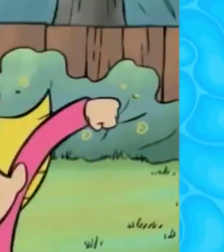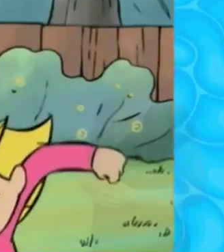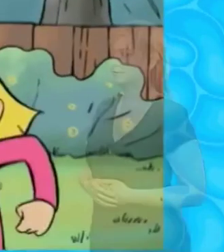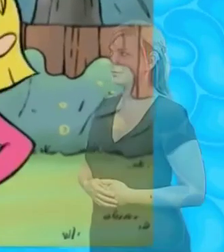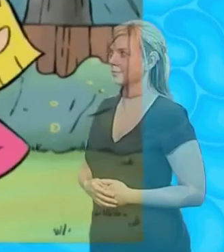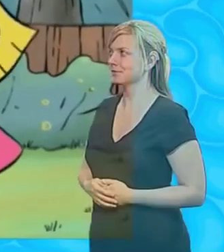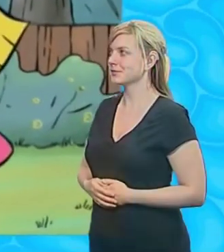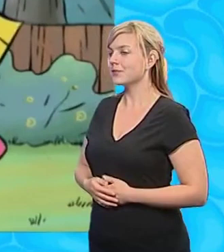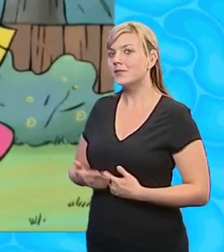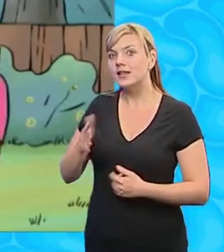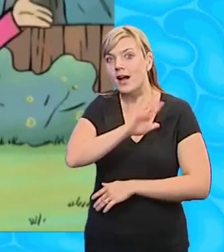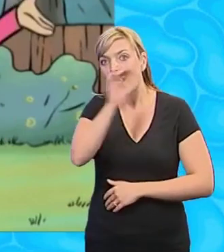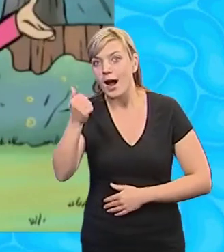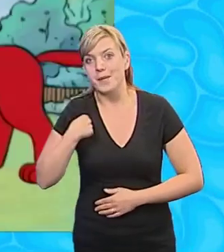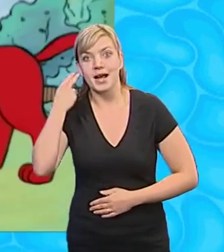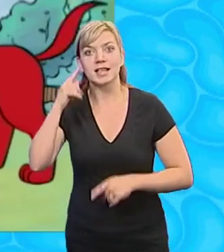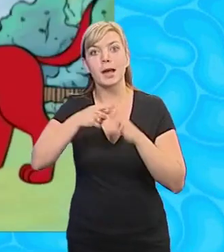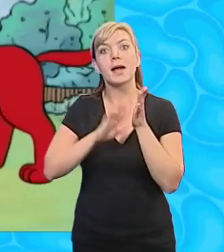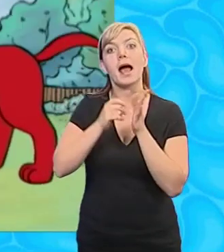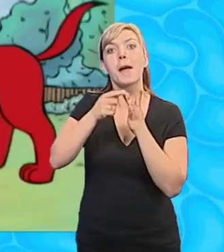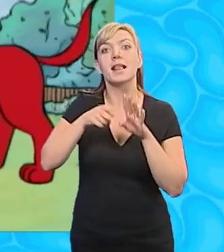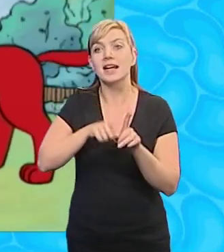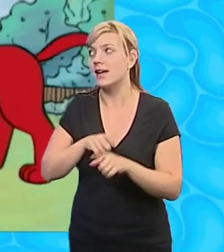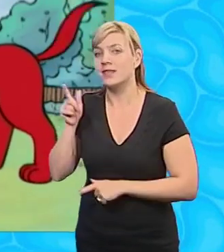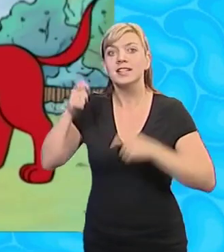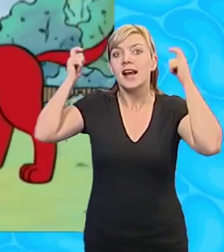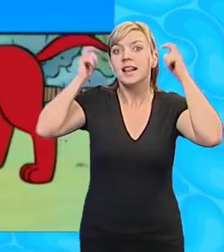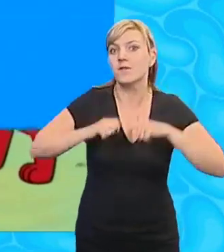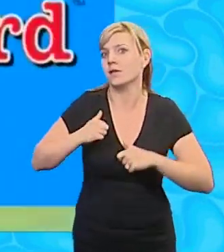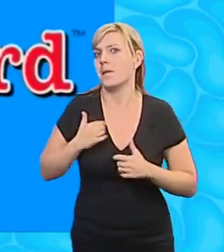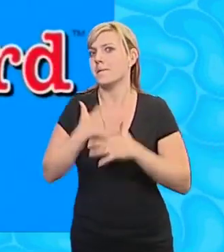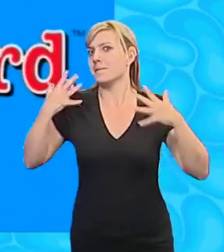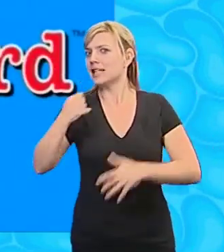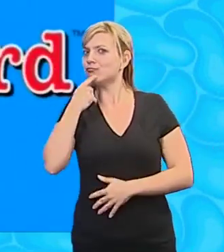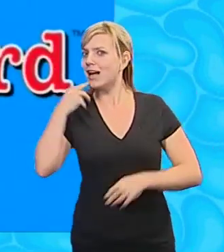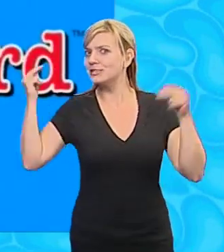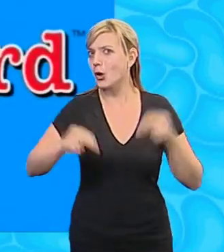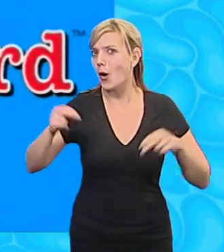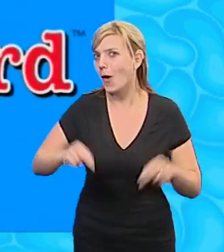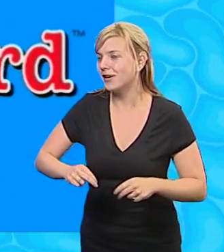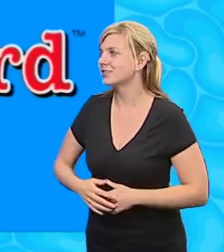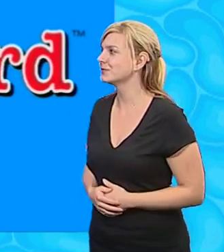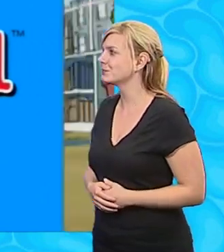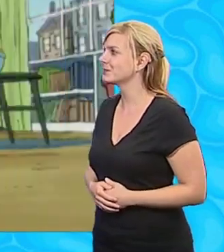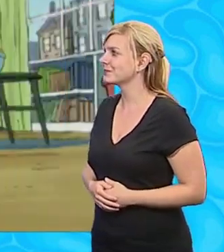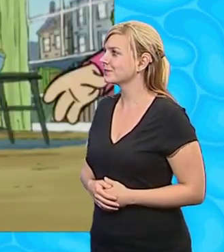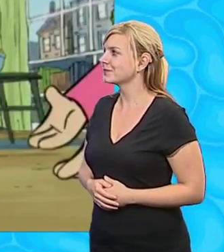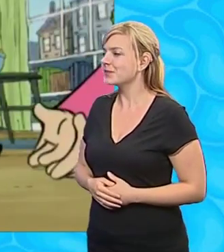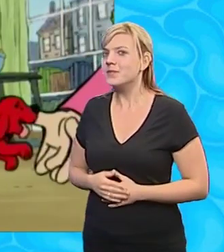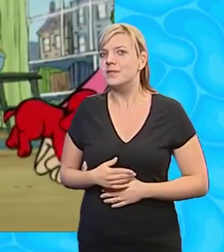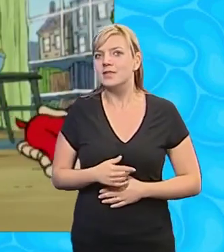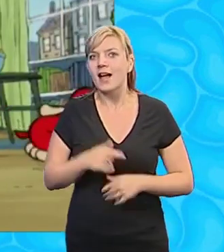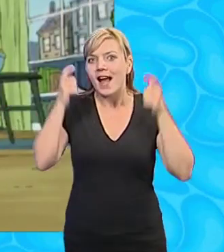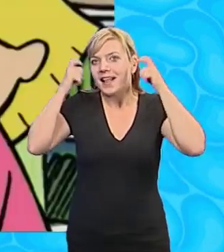Hi, my name is Emily Elizabeth, and this is Clifford, my big red dog. Clifford needed